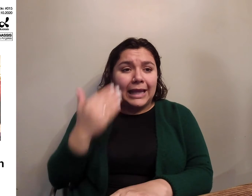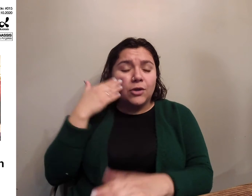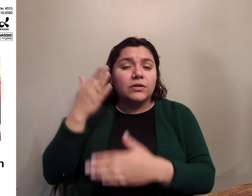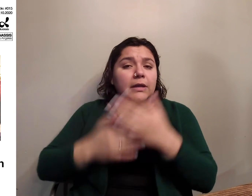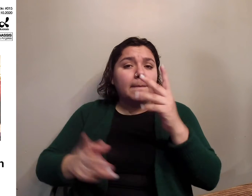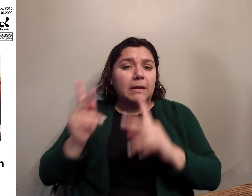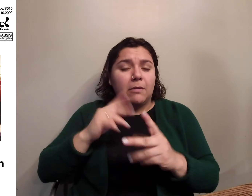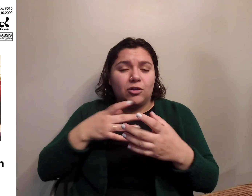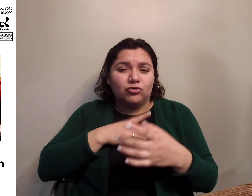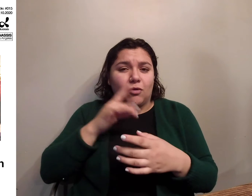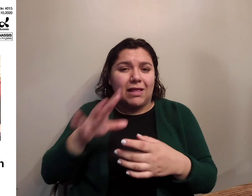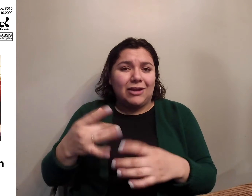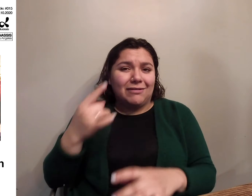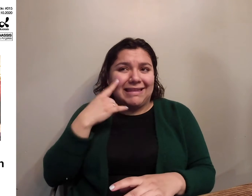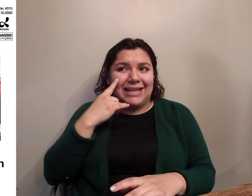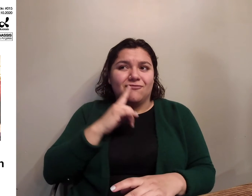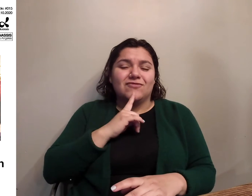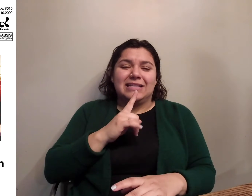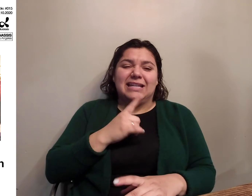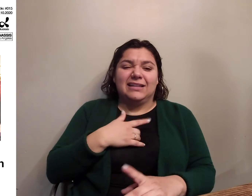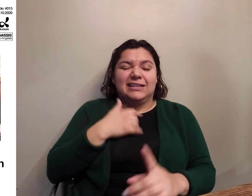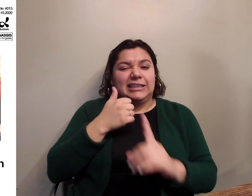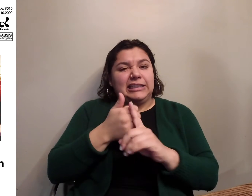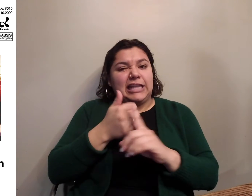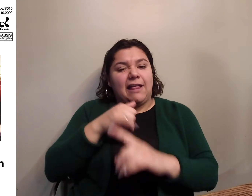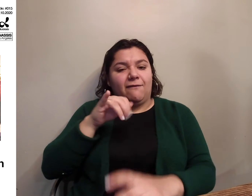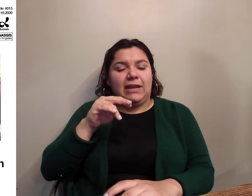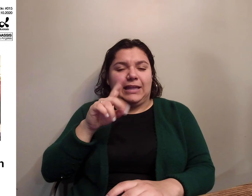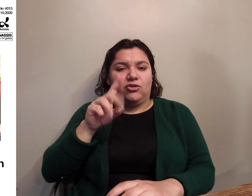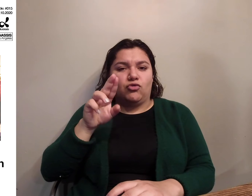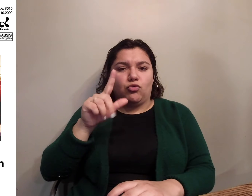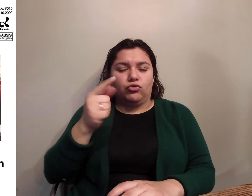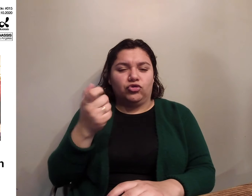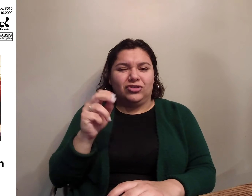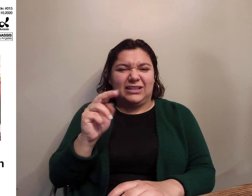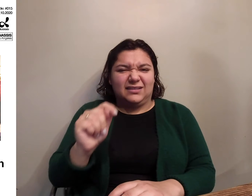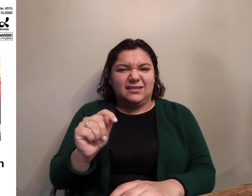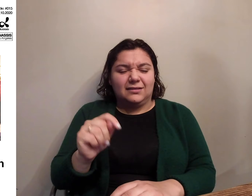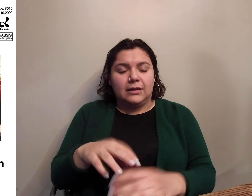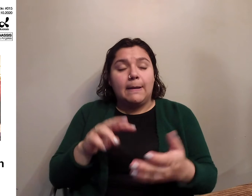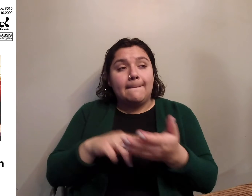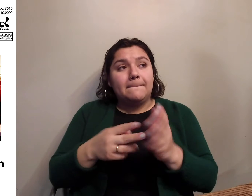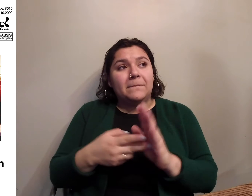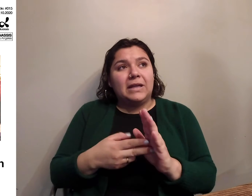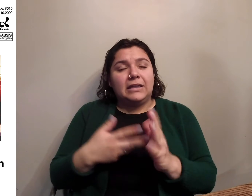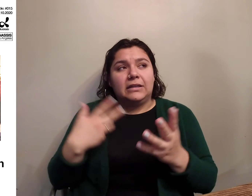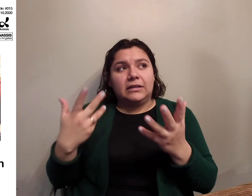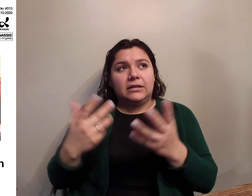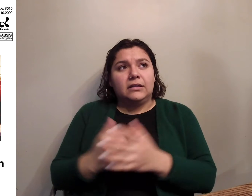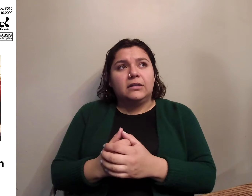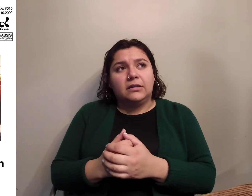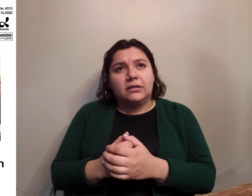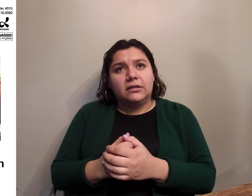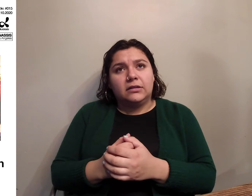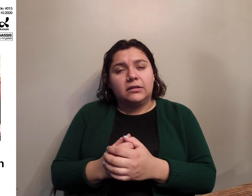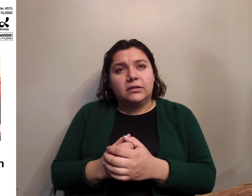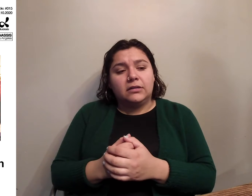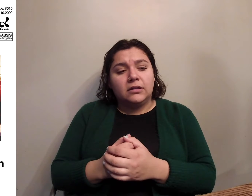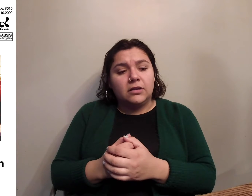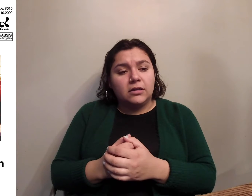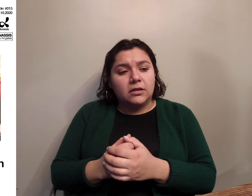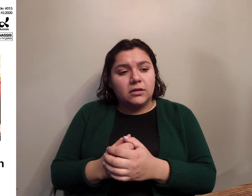don't like it or think it's self-indulgent, is because it chronicled